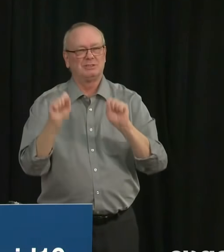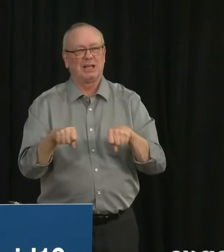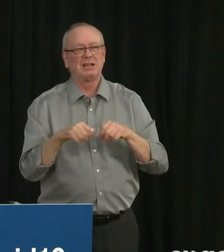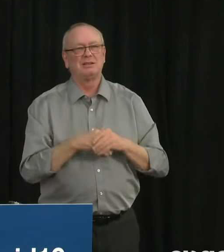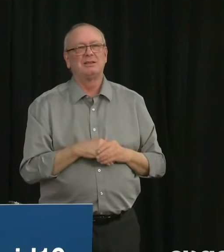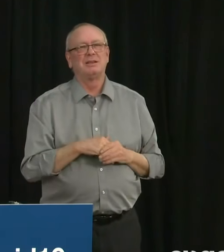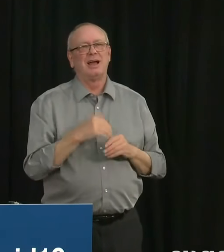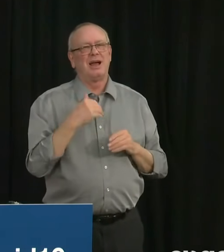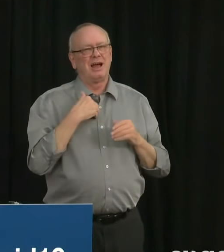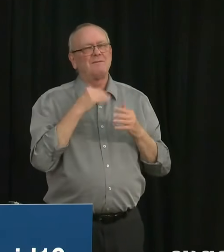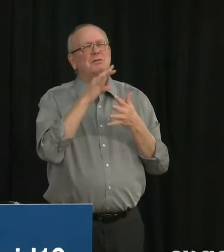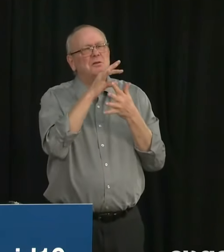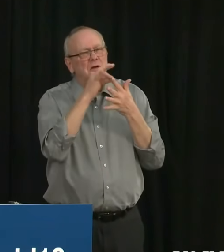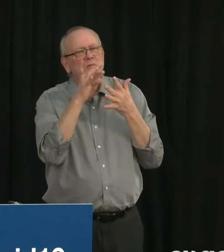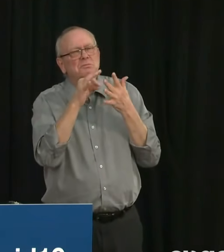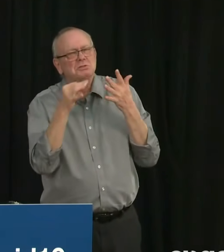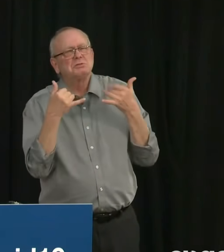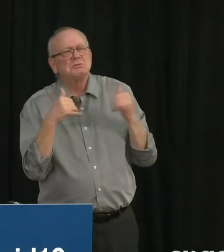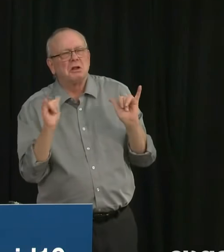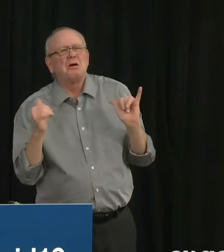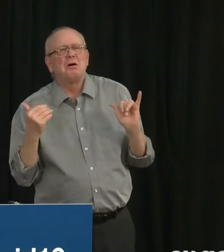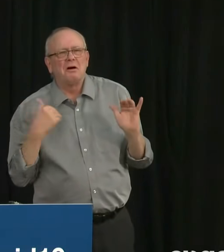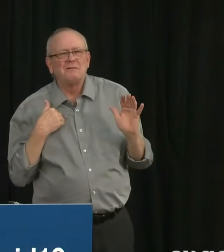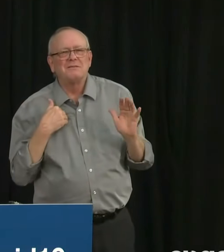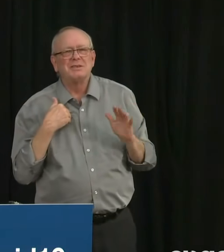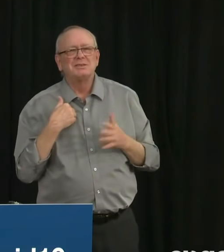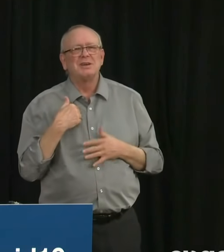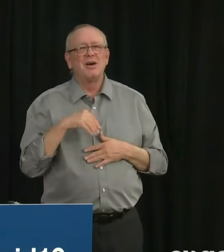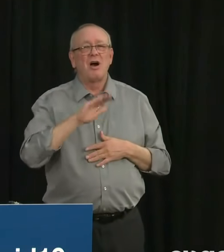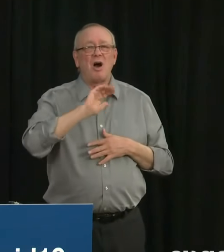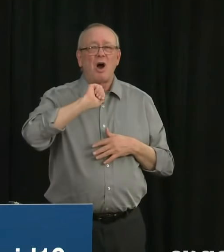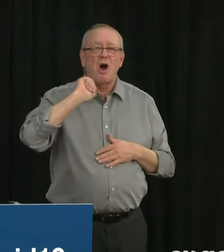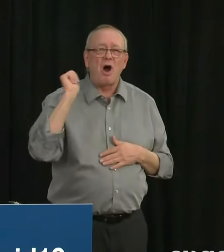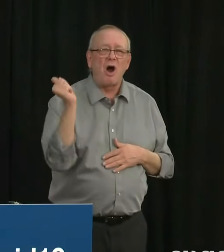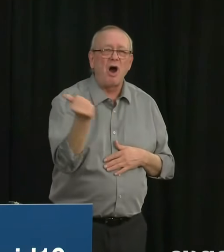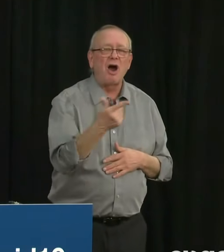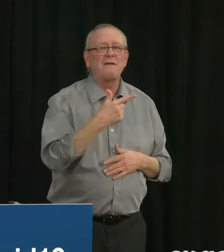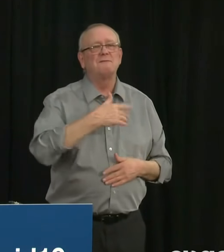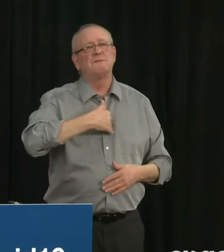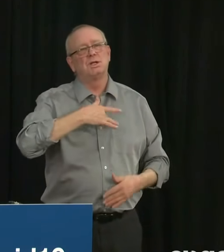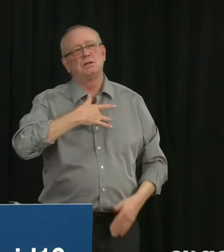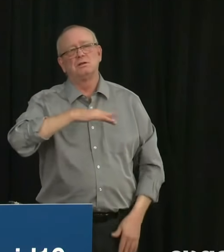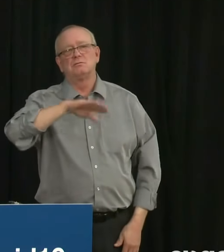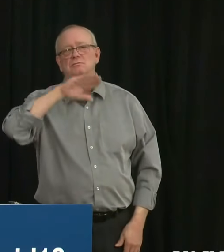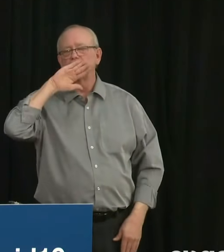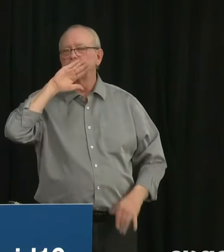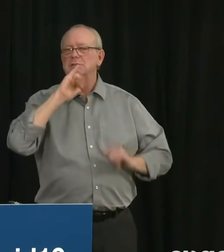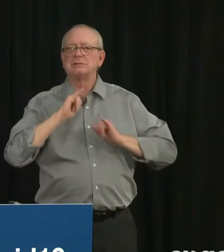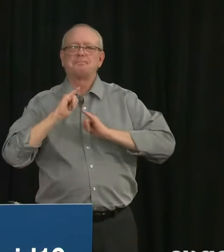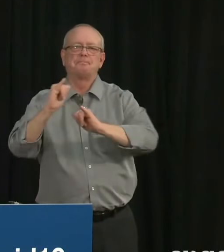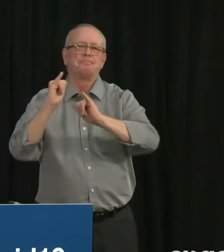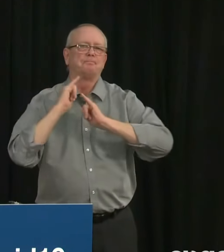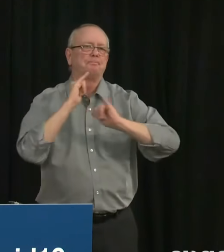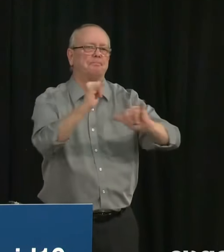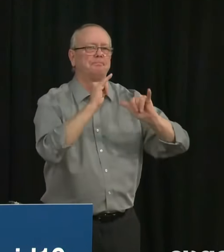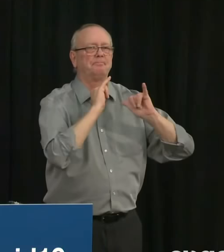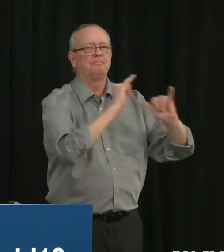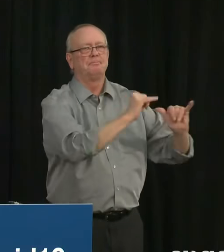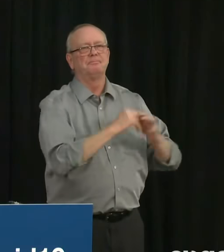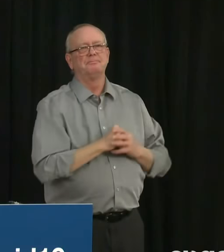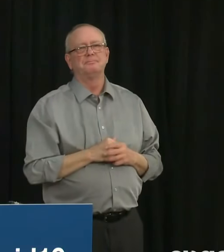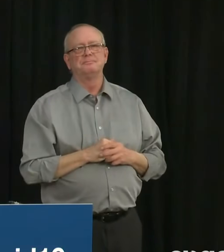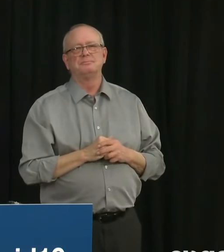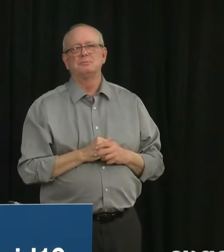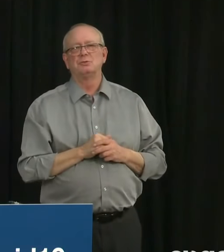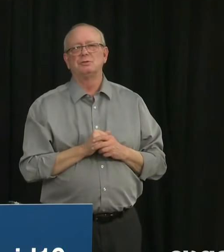We all share the same challenges, and we are all in this together. In fact, we are looking to all the public health